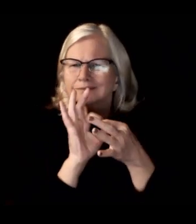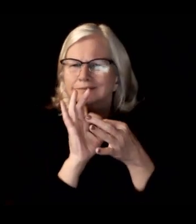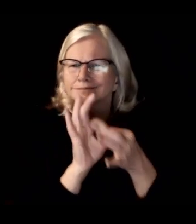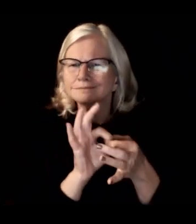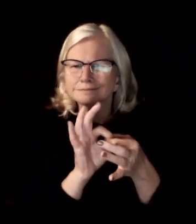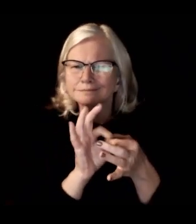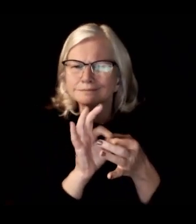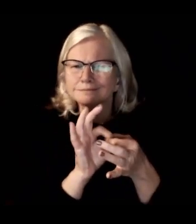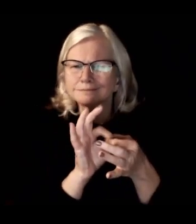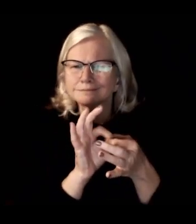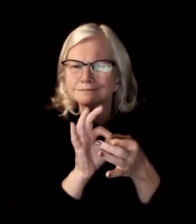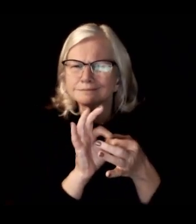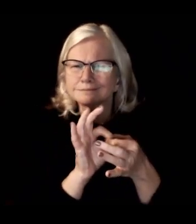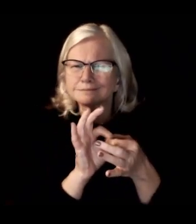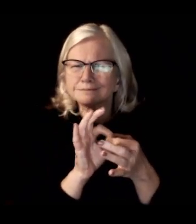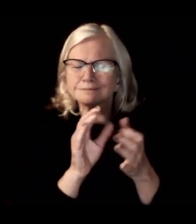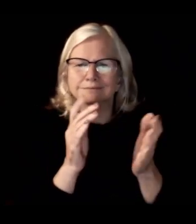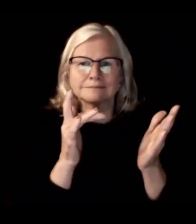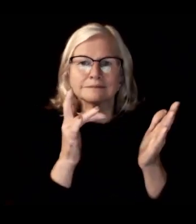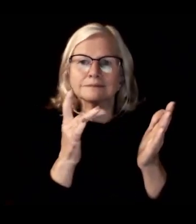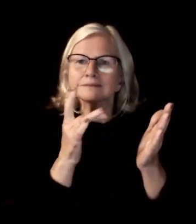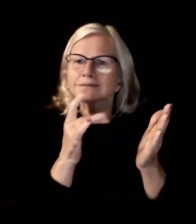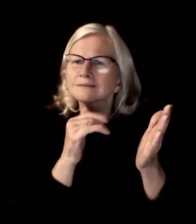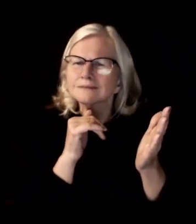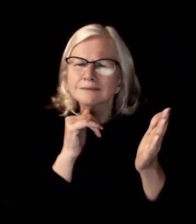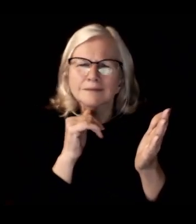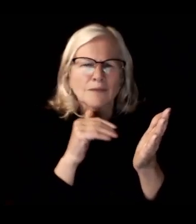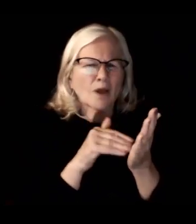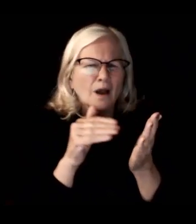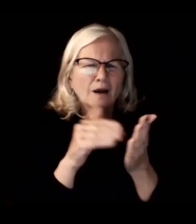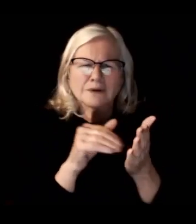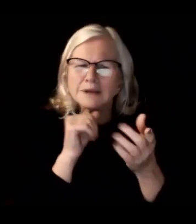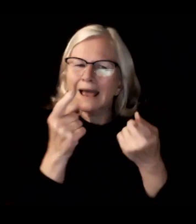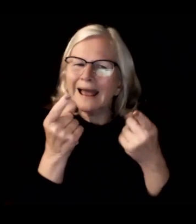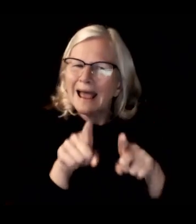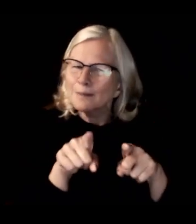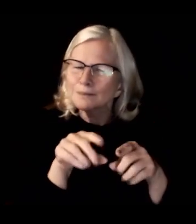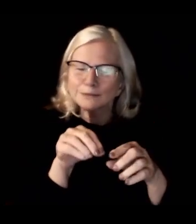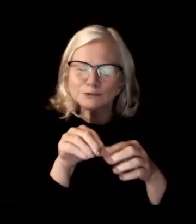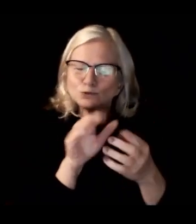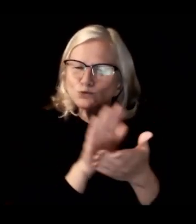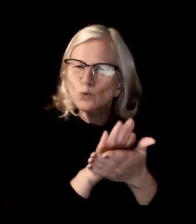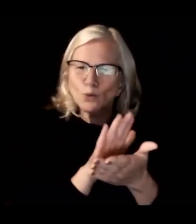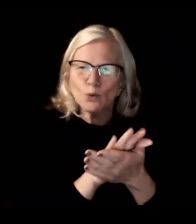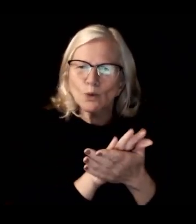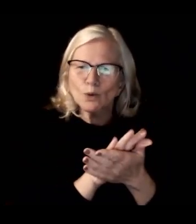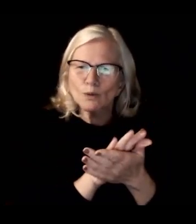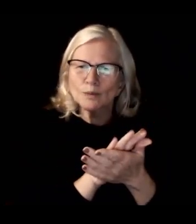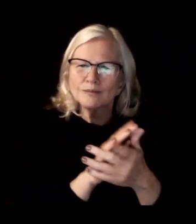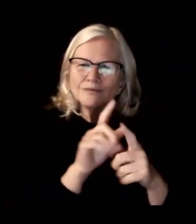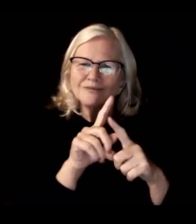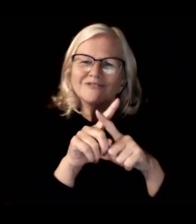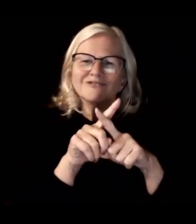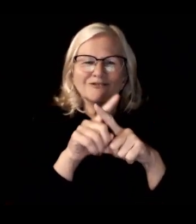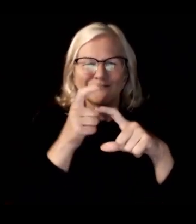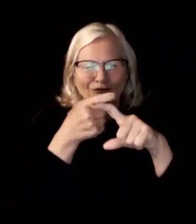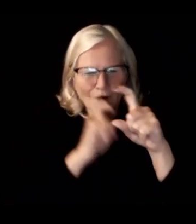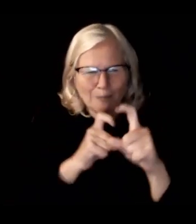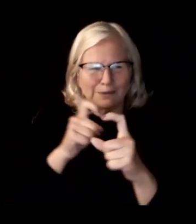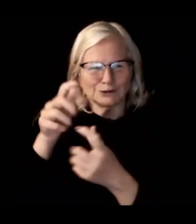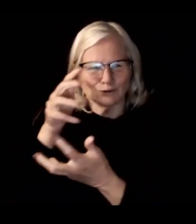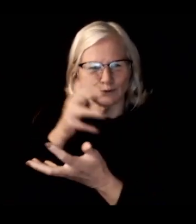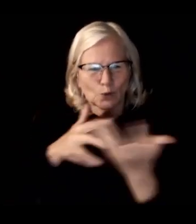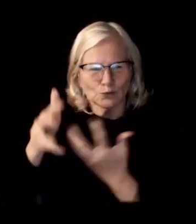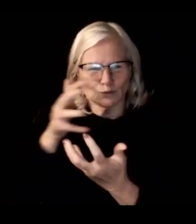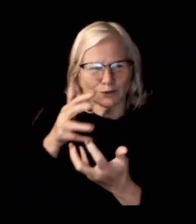of exposure is not on campus, but rather external social events. But then the individual